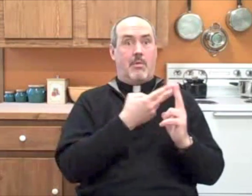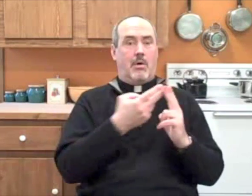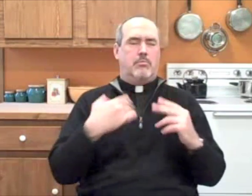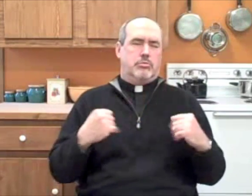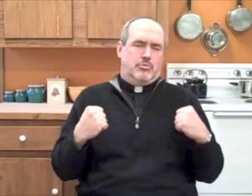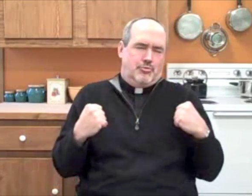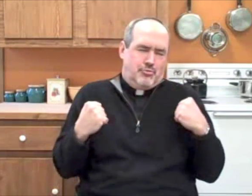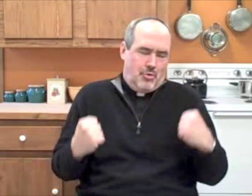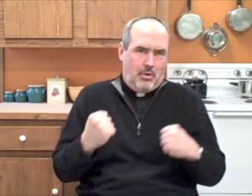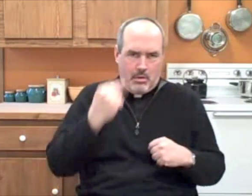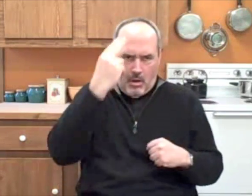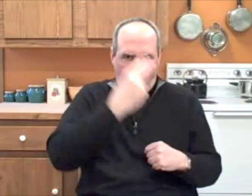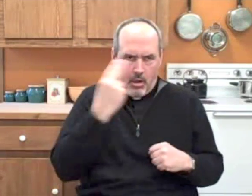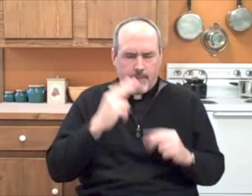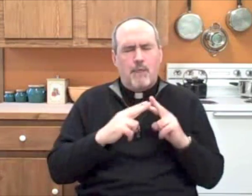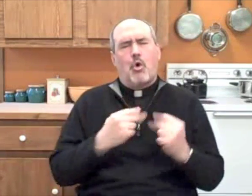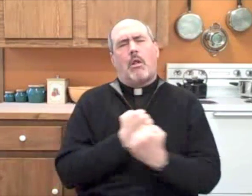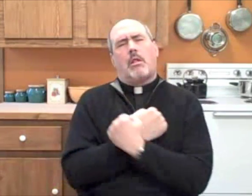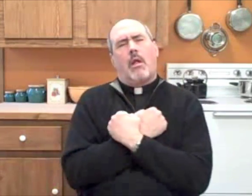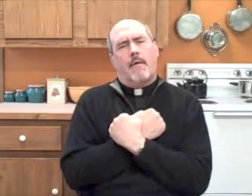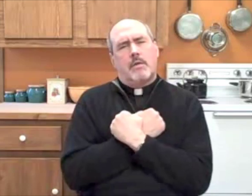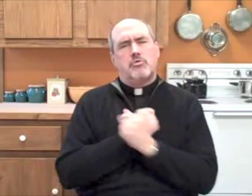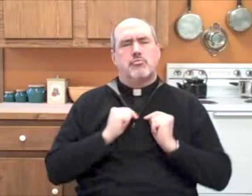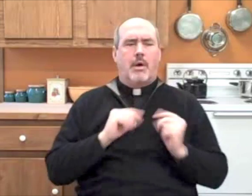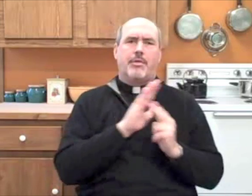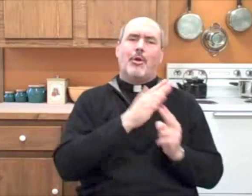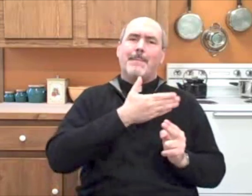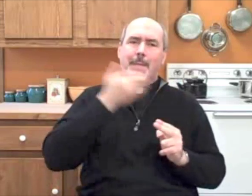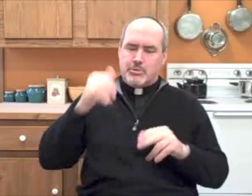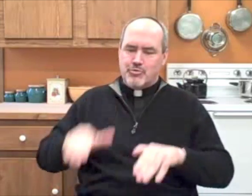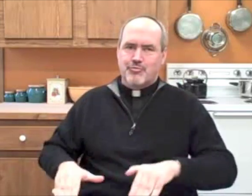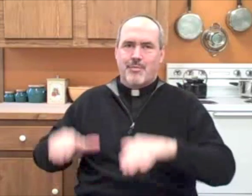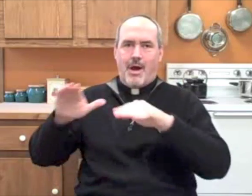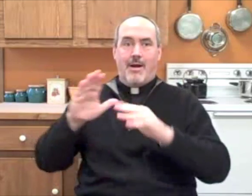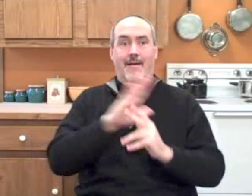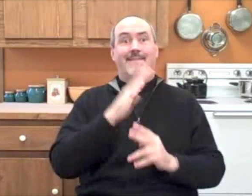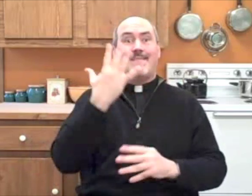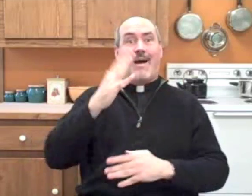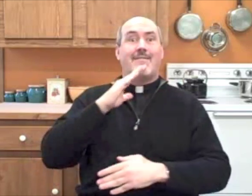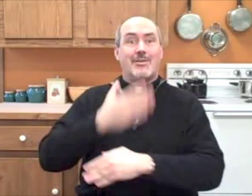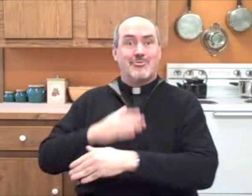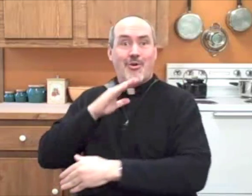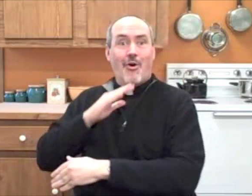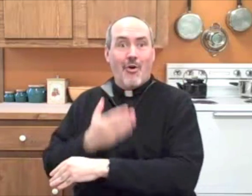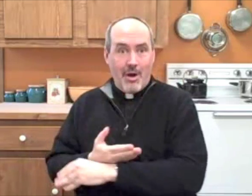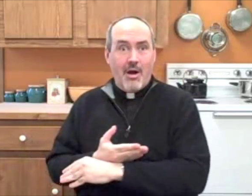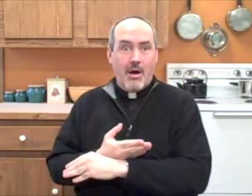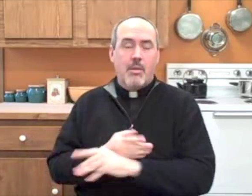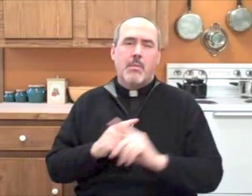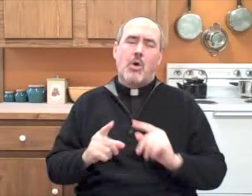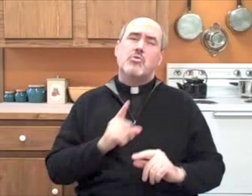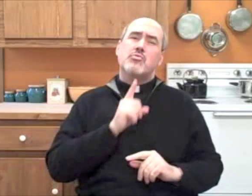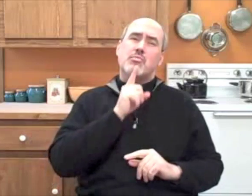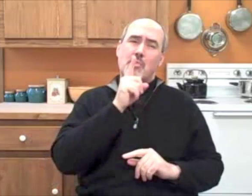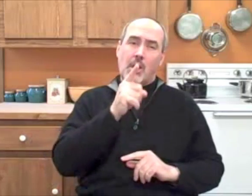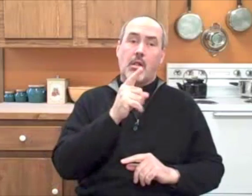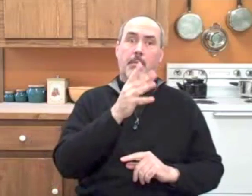Leonie's parents were very strong Catholics and loved their children very much and did their best to raise them in the faith.